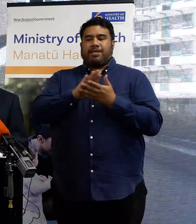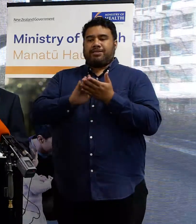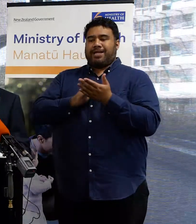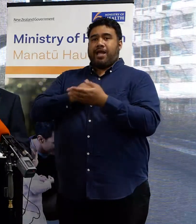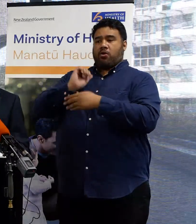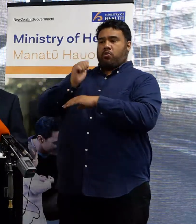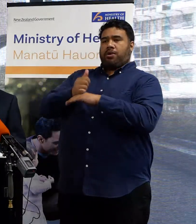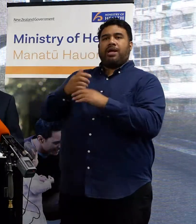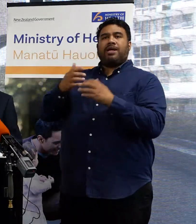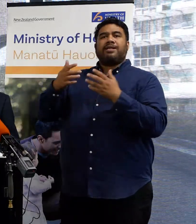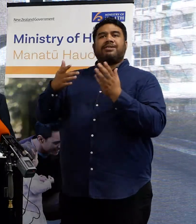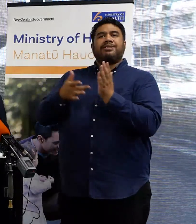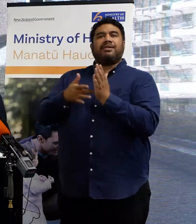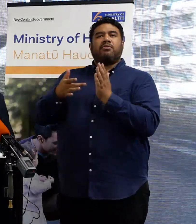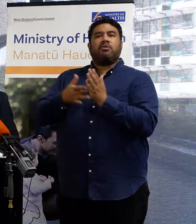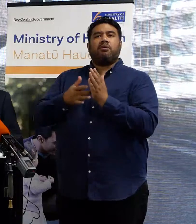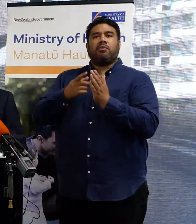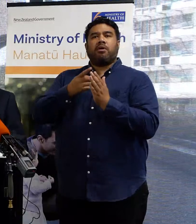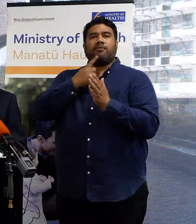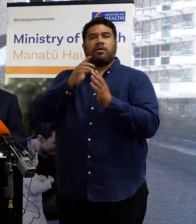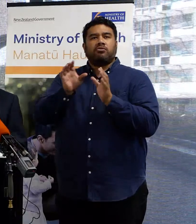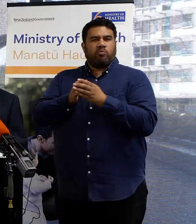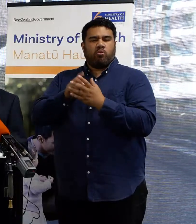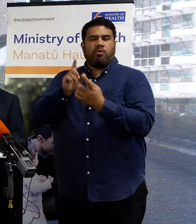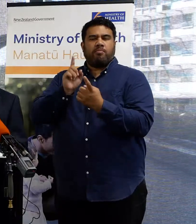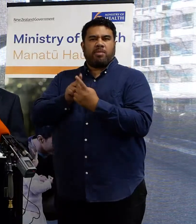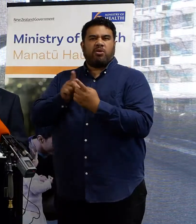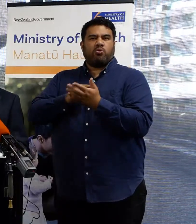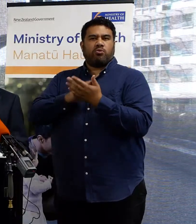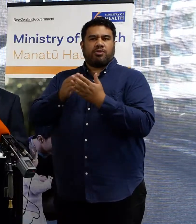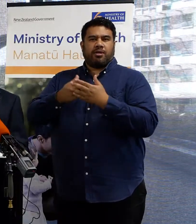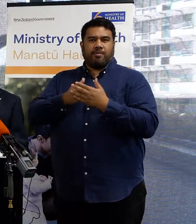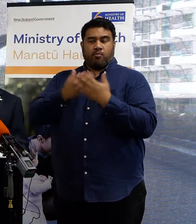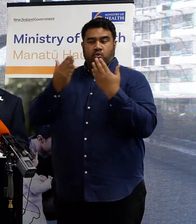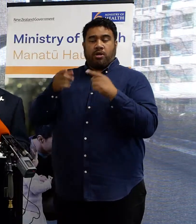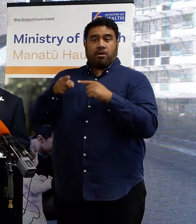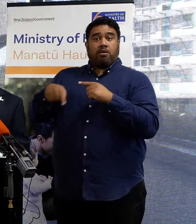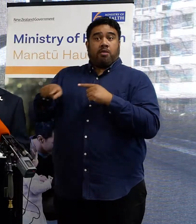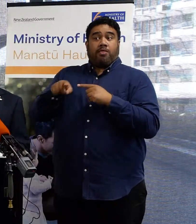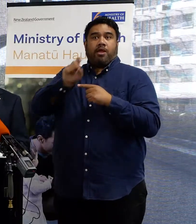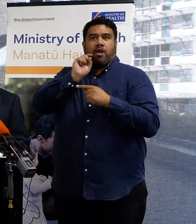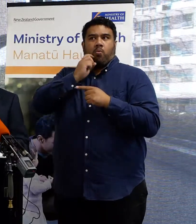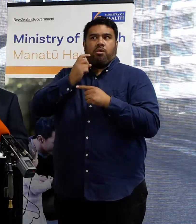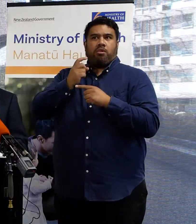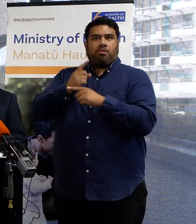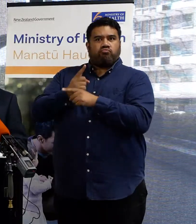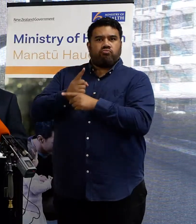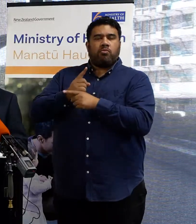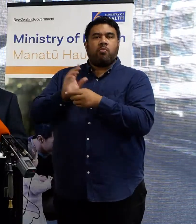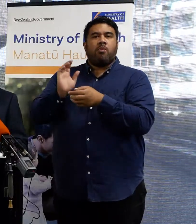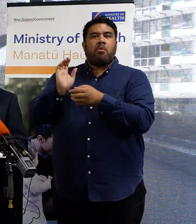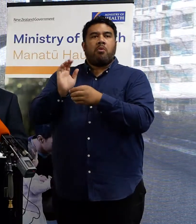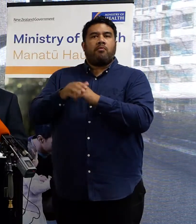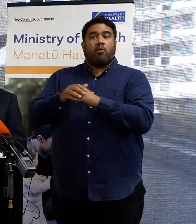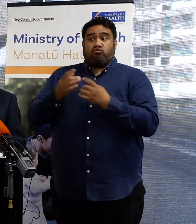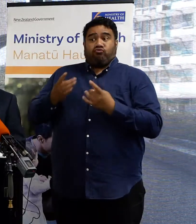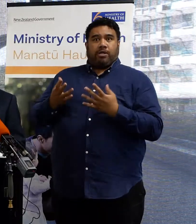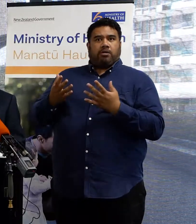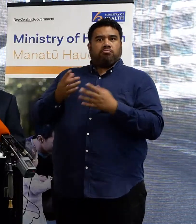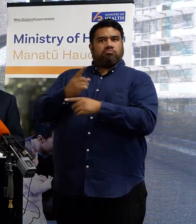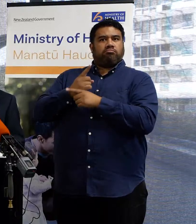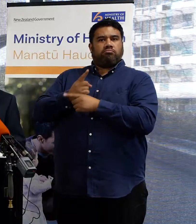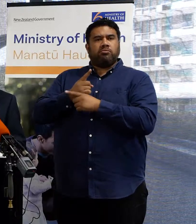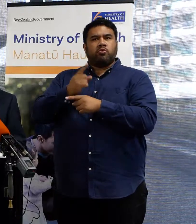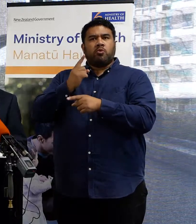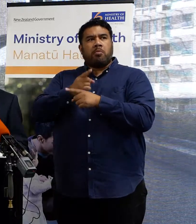group, which meets on Thursday morning, and they are already actively discussing whether the changes